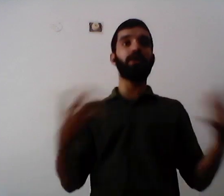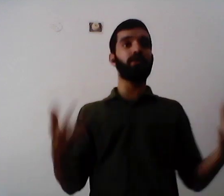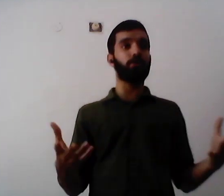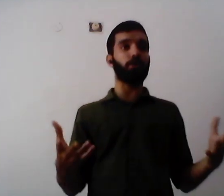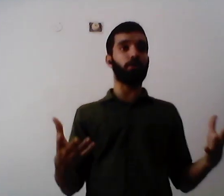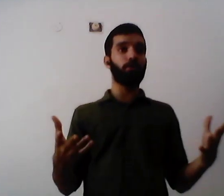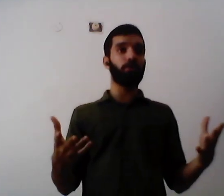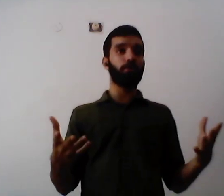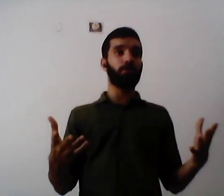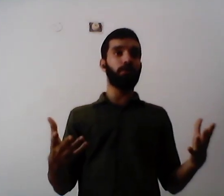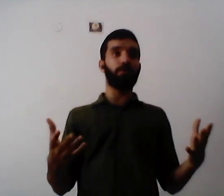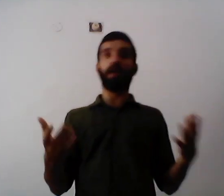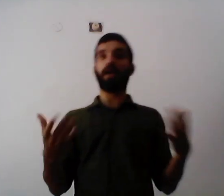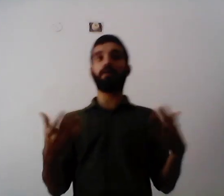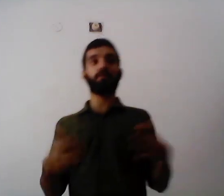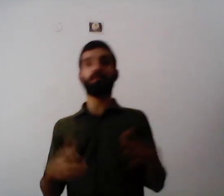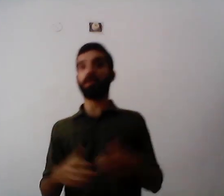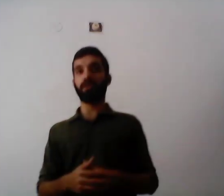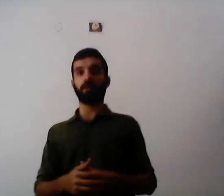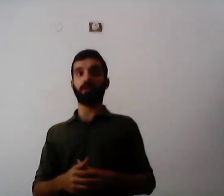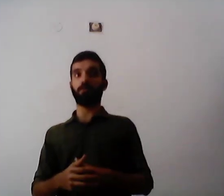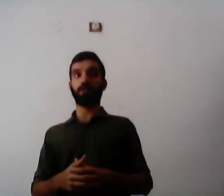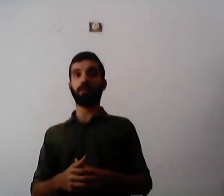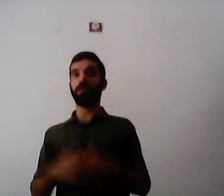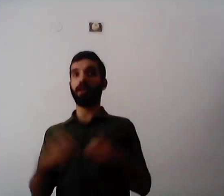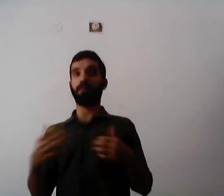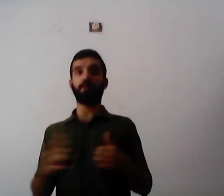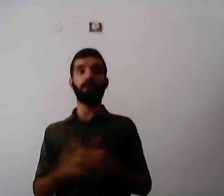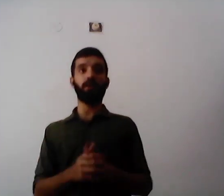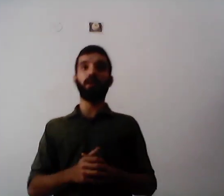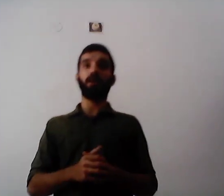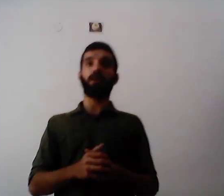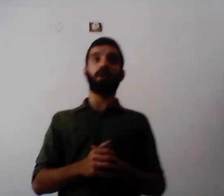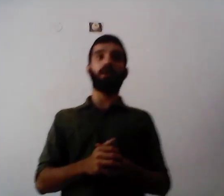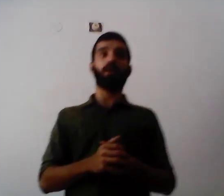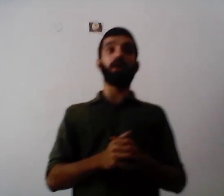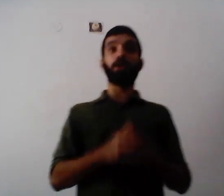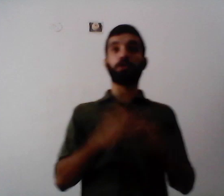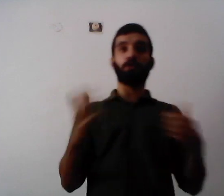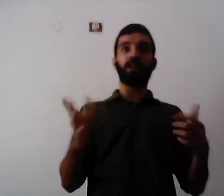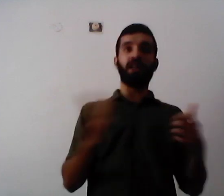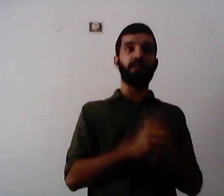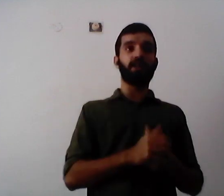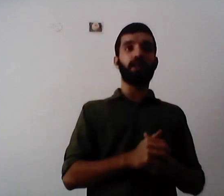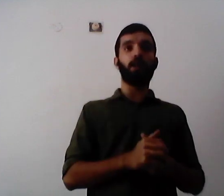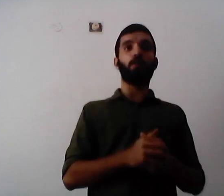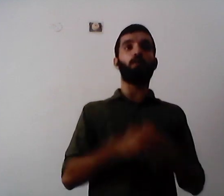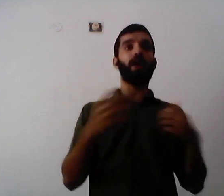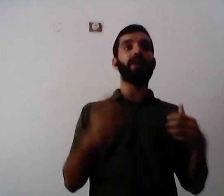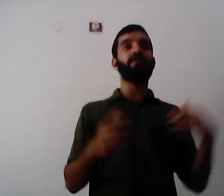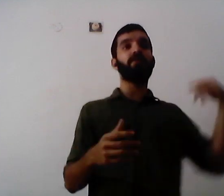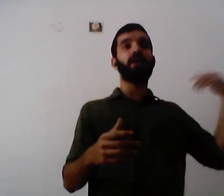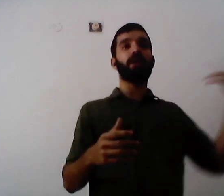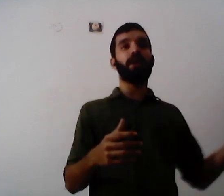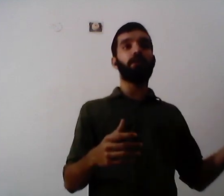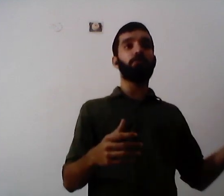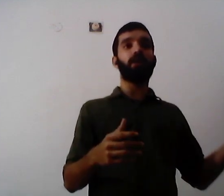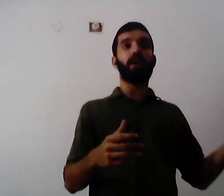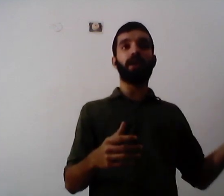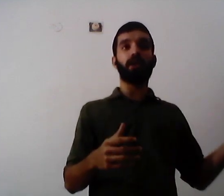it so? We have the reason now, right? We have understood the reason why when we climb to a high